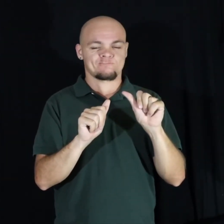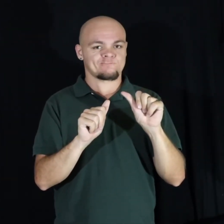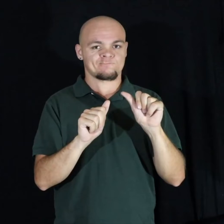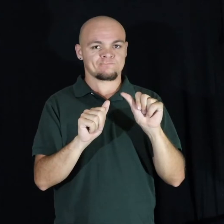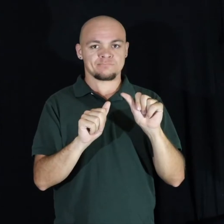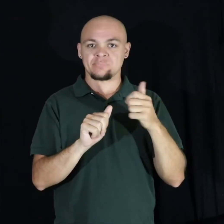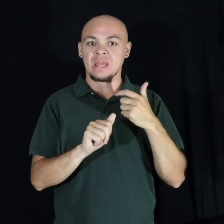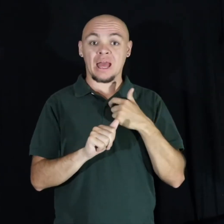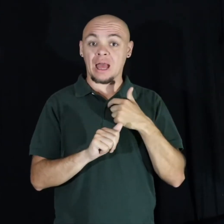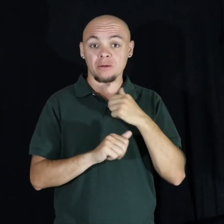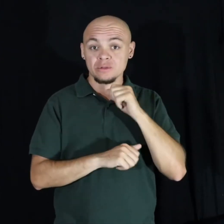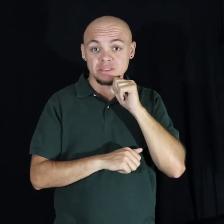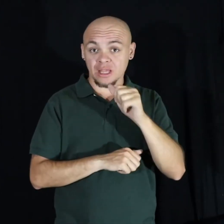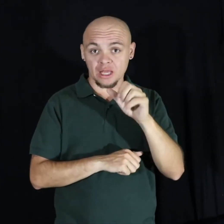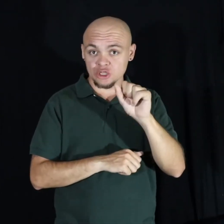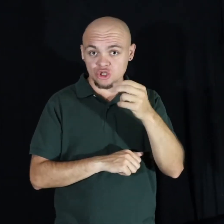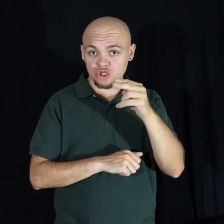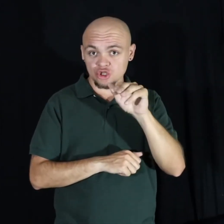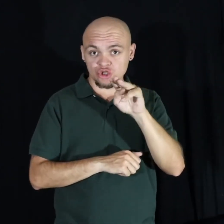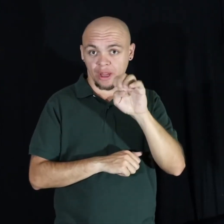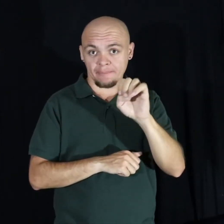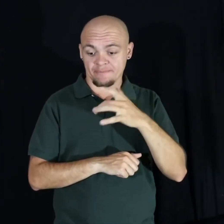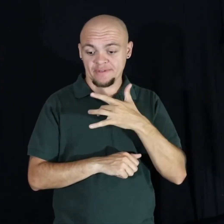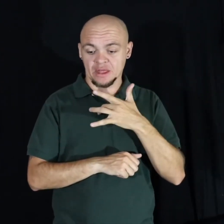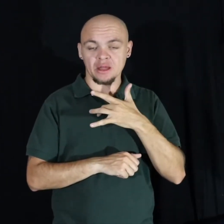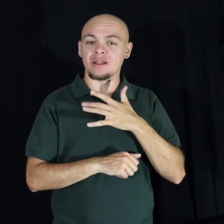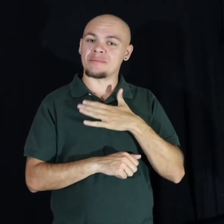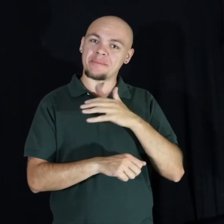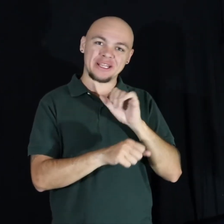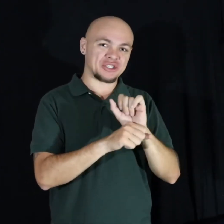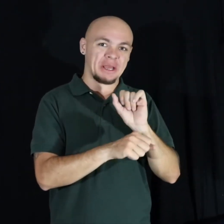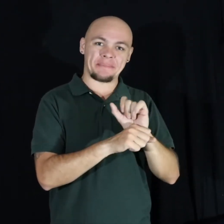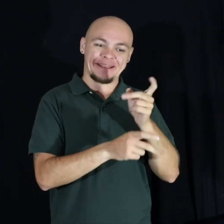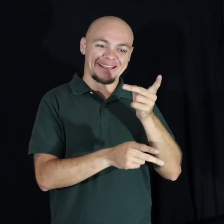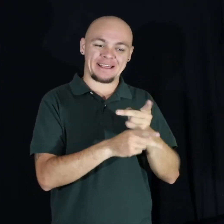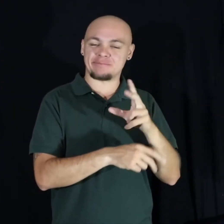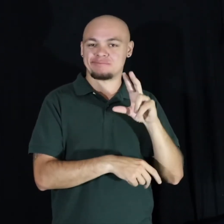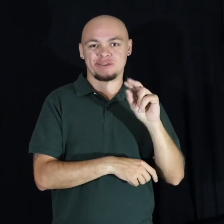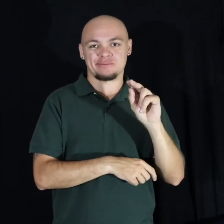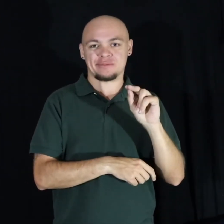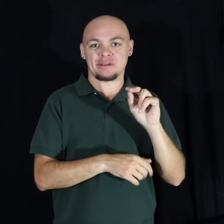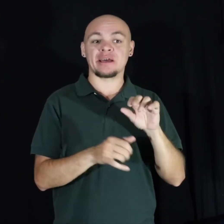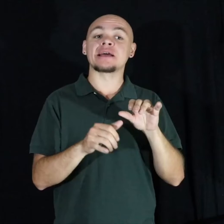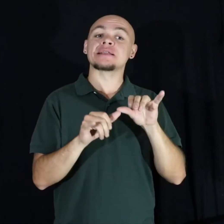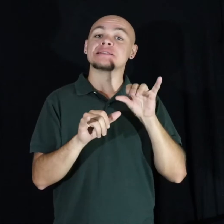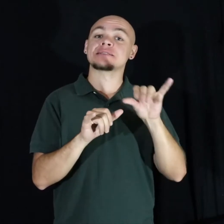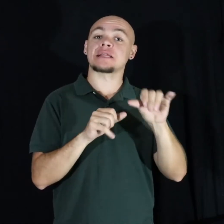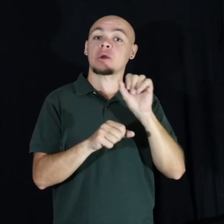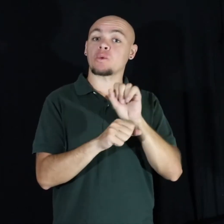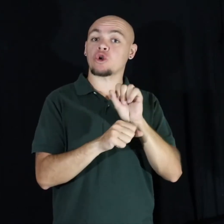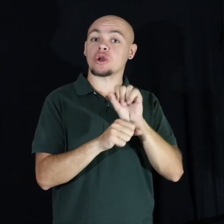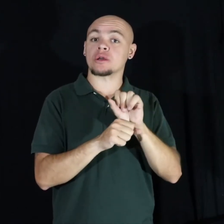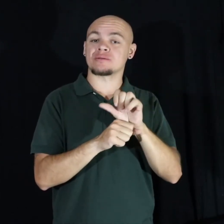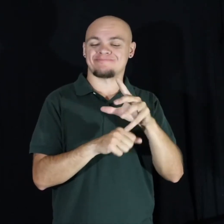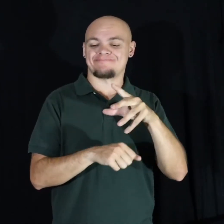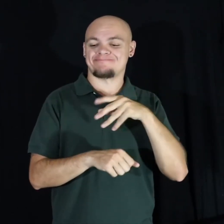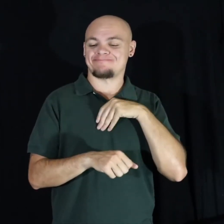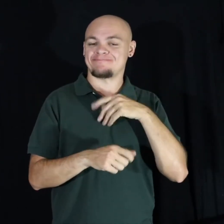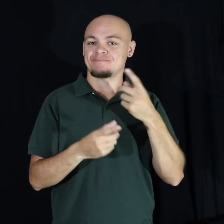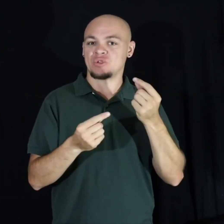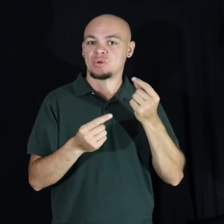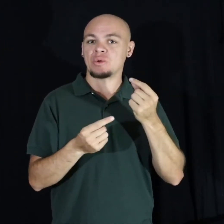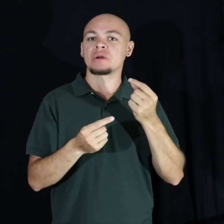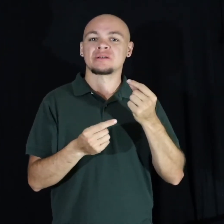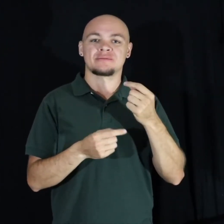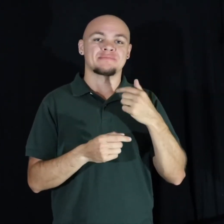I didn't get shamed, but I didn't get to keep my position either. In order to stay employed, I accepted a position at the church